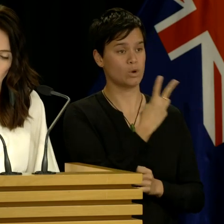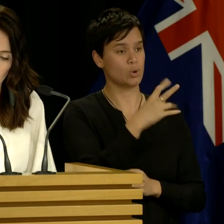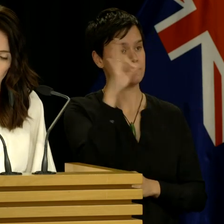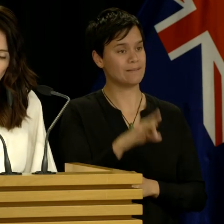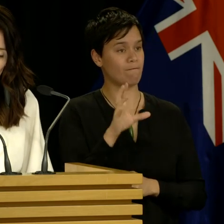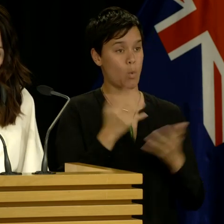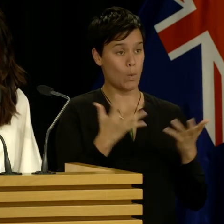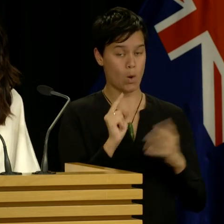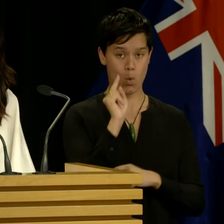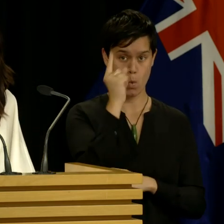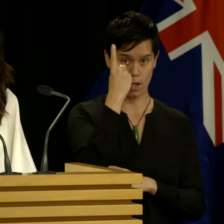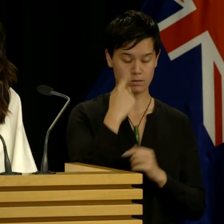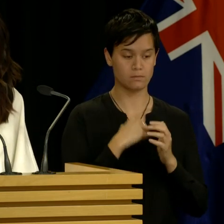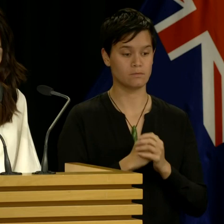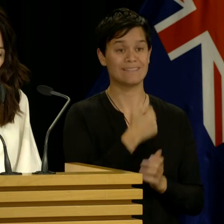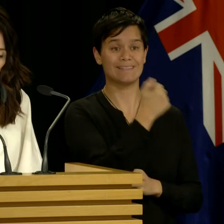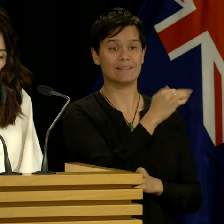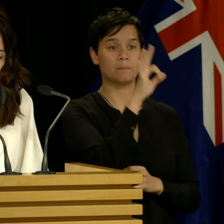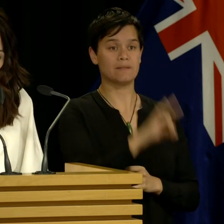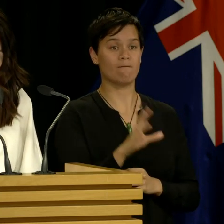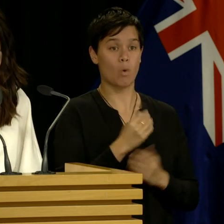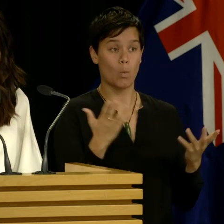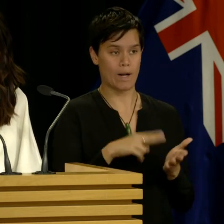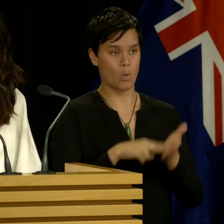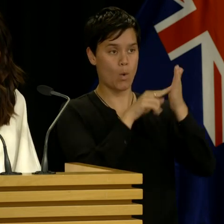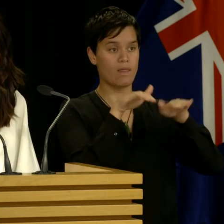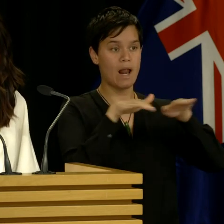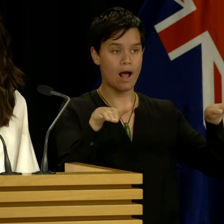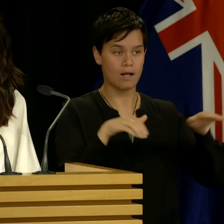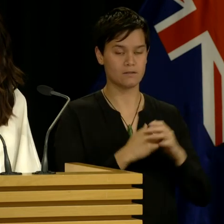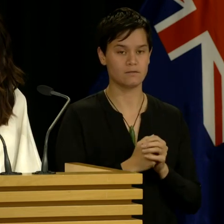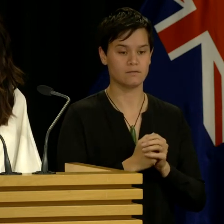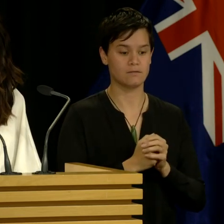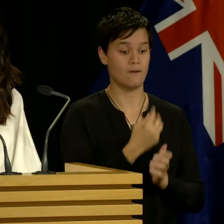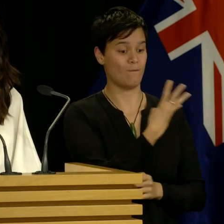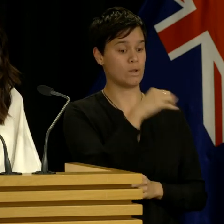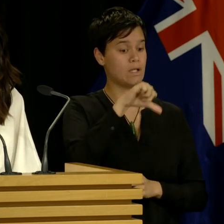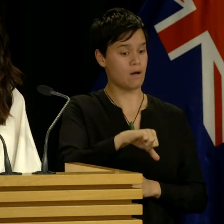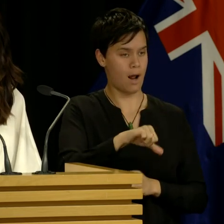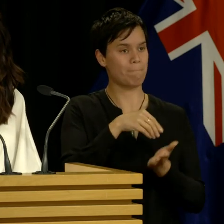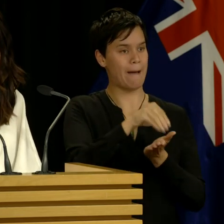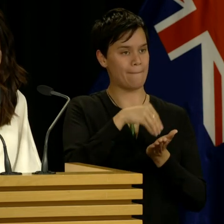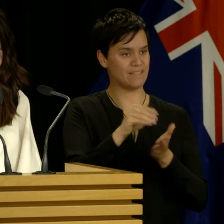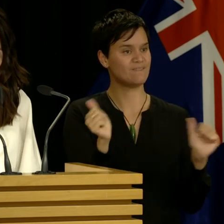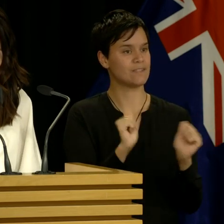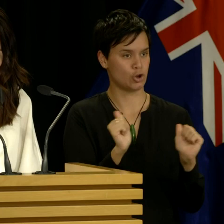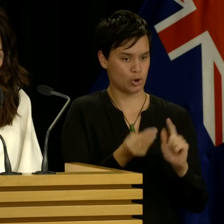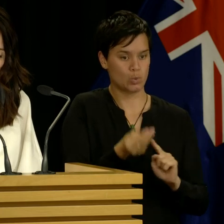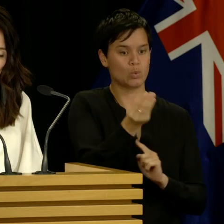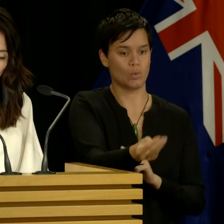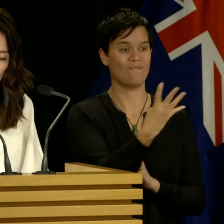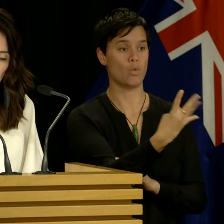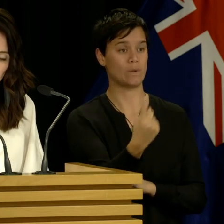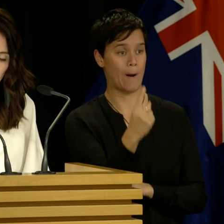from Auckland, followed by 16% from Northland. 49 hardship payments have been made to 41